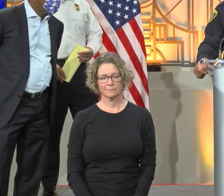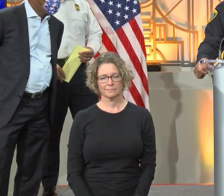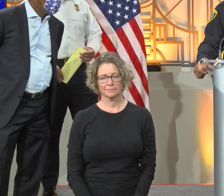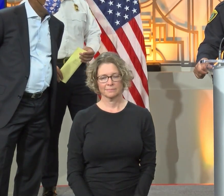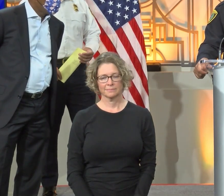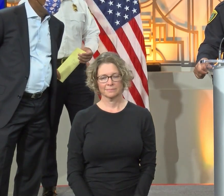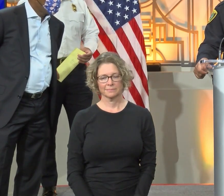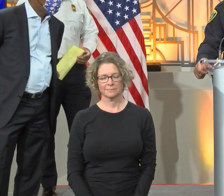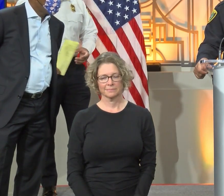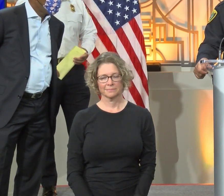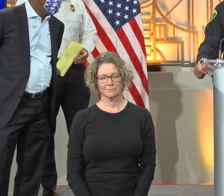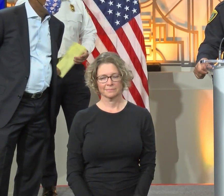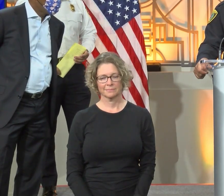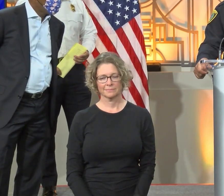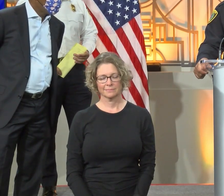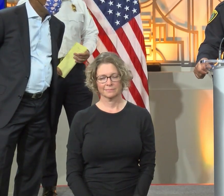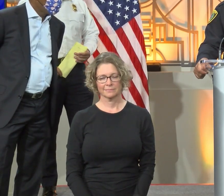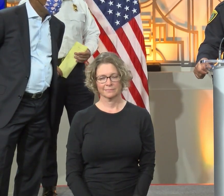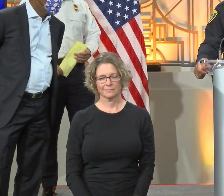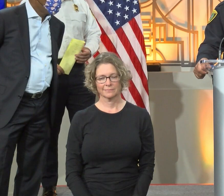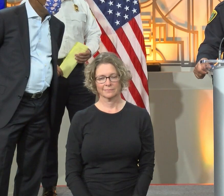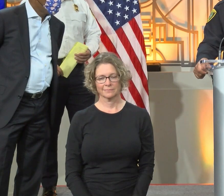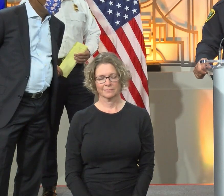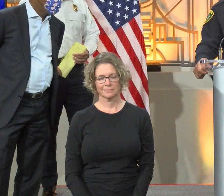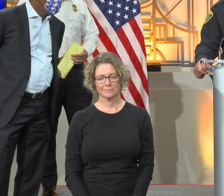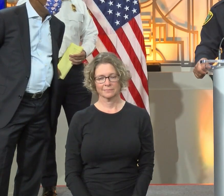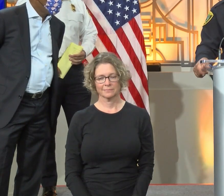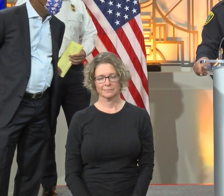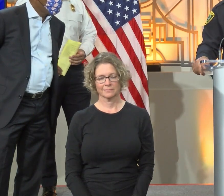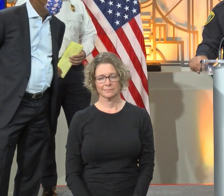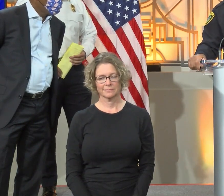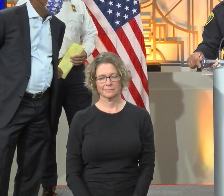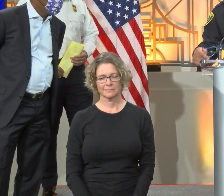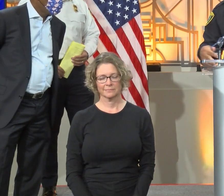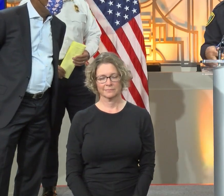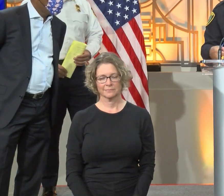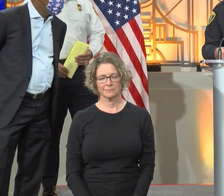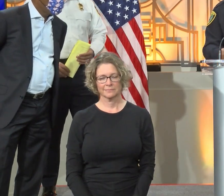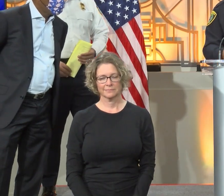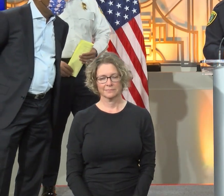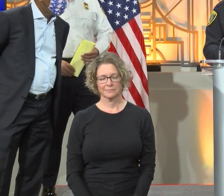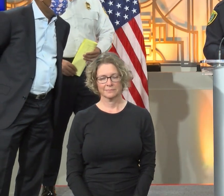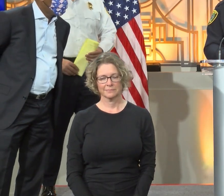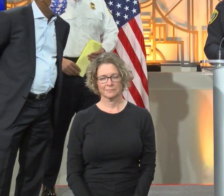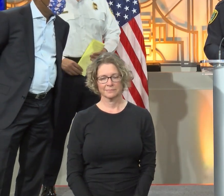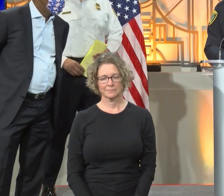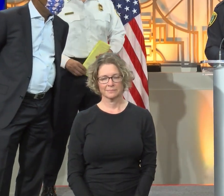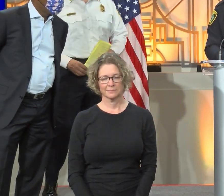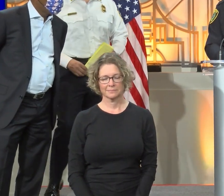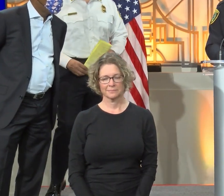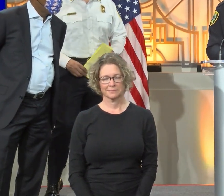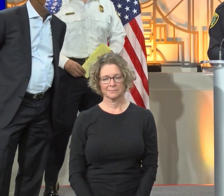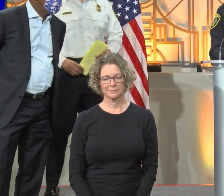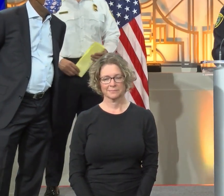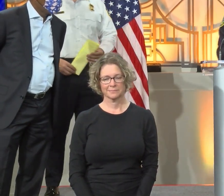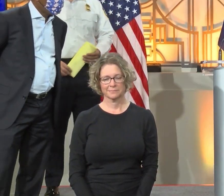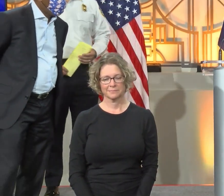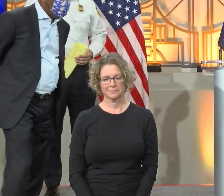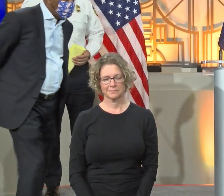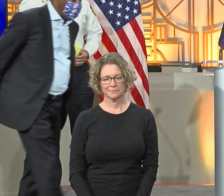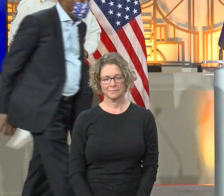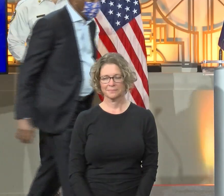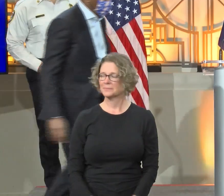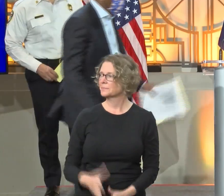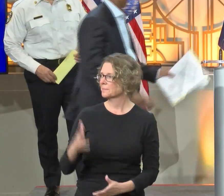virus seriamente y hagan lo que nuestros médicos dicen que tenemos que hacer. Eso es todo lo que tengo que reportar. That's all we have to report, Mayor. Thank